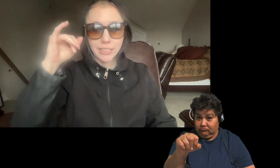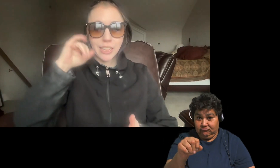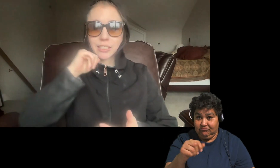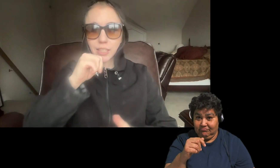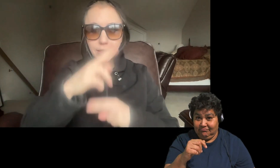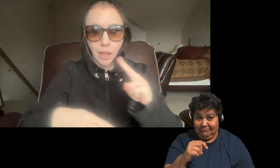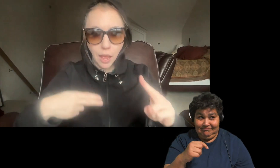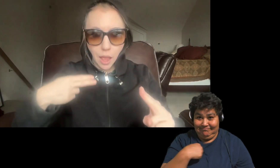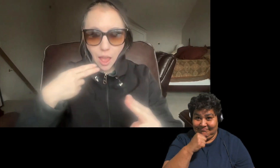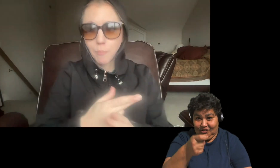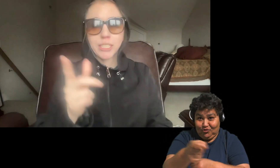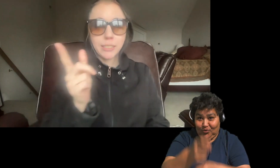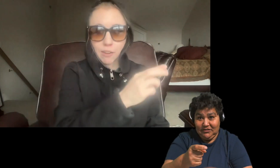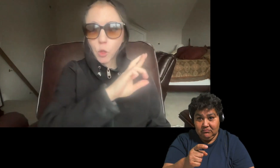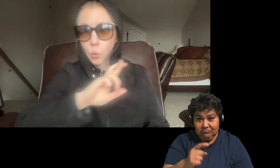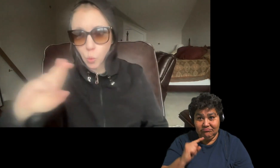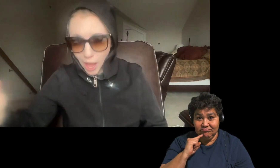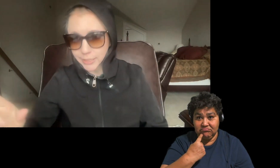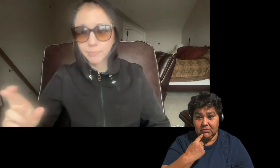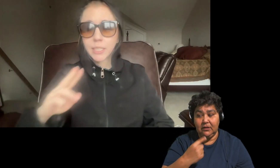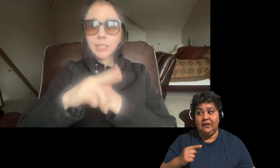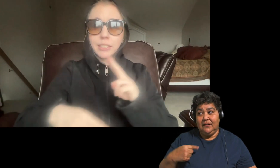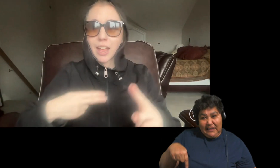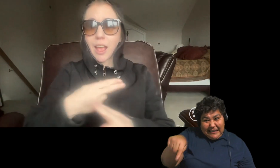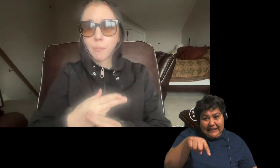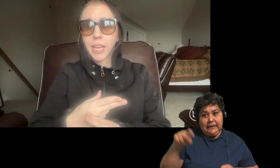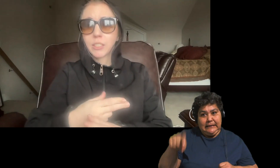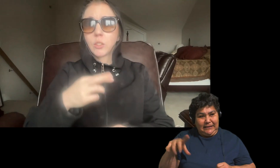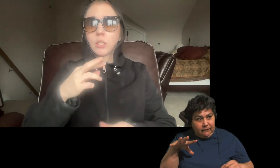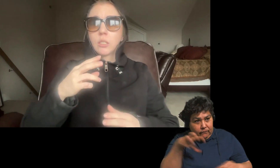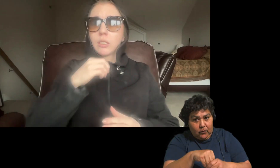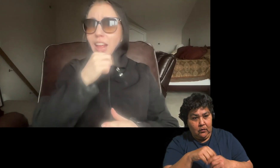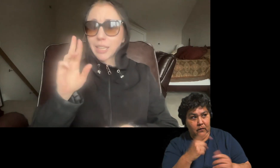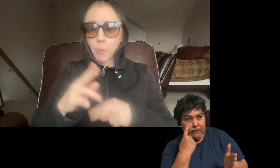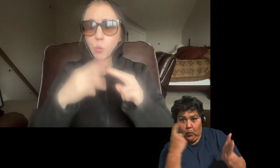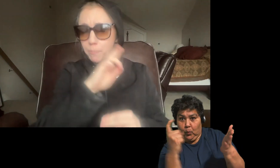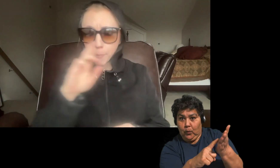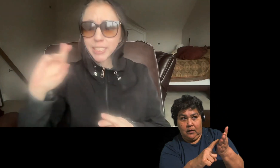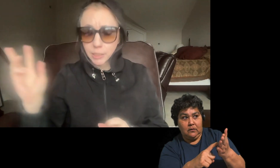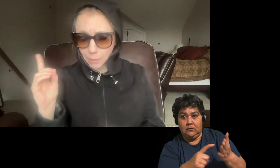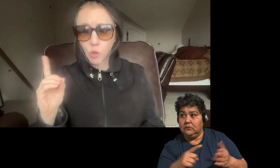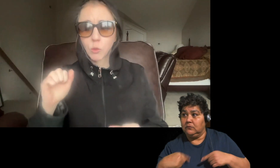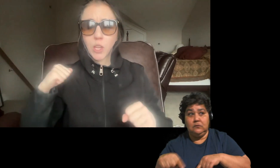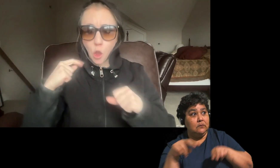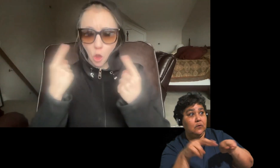The American public needs to engage and recognize that this is not about